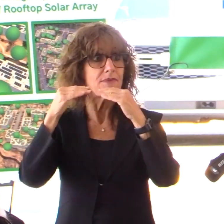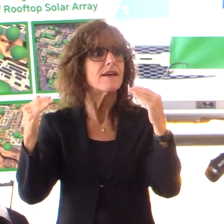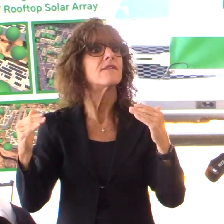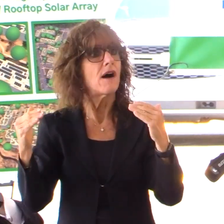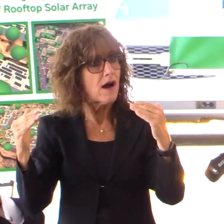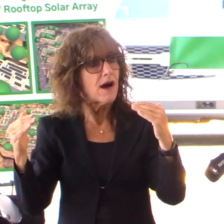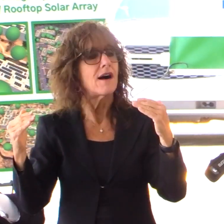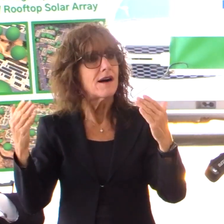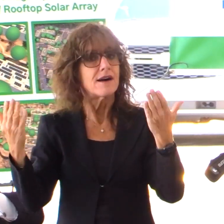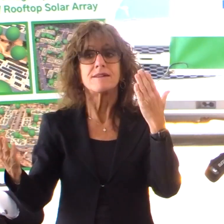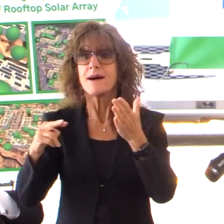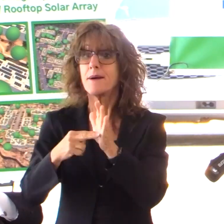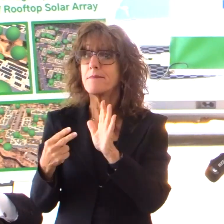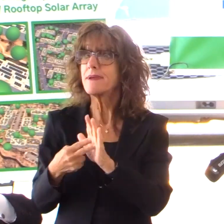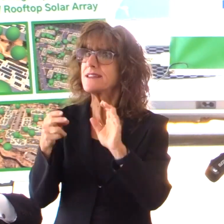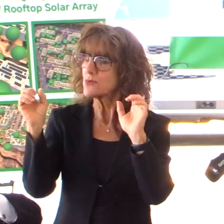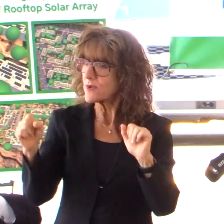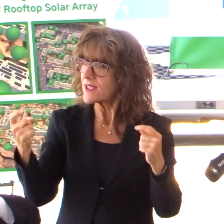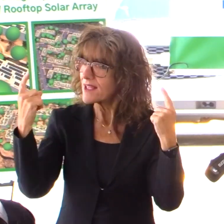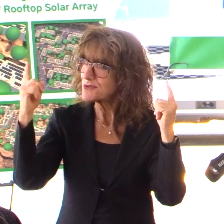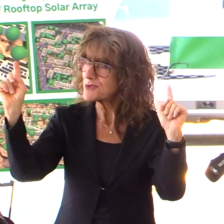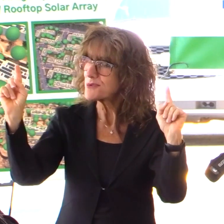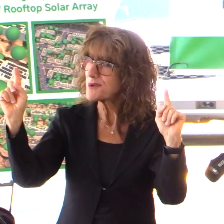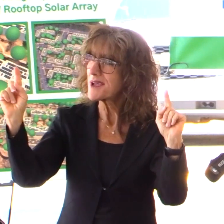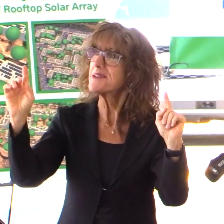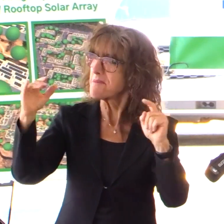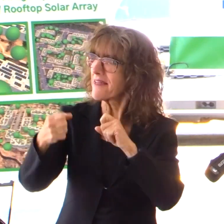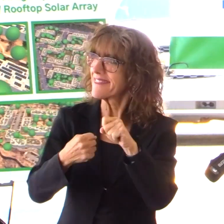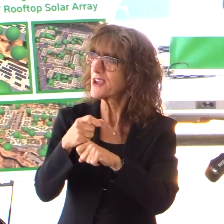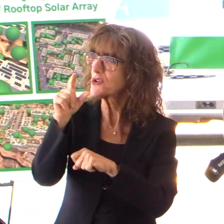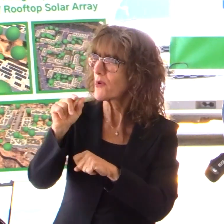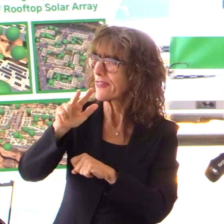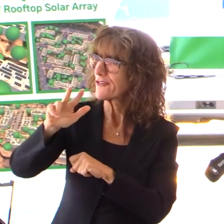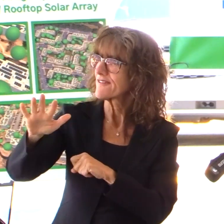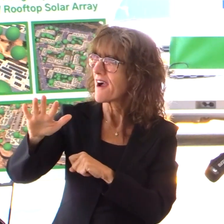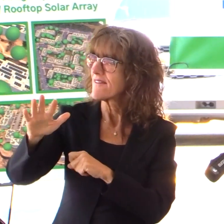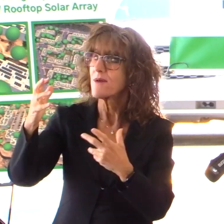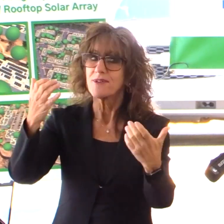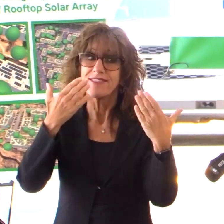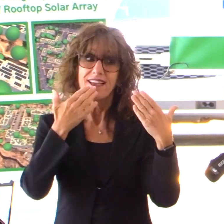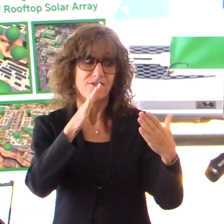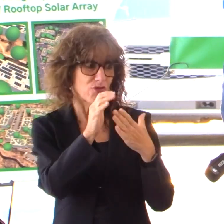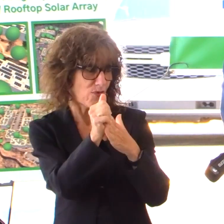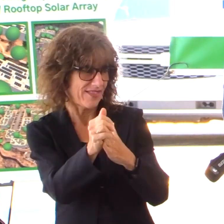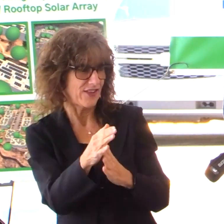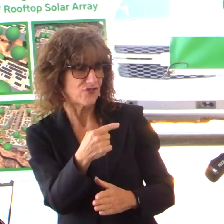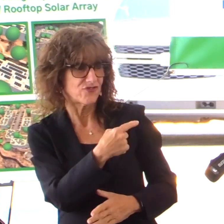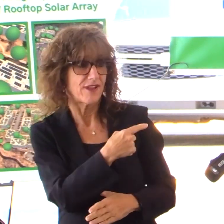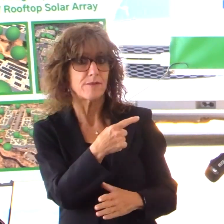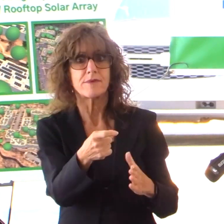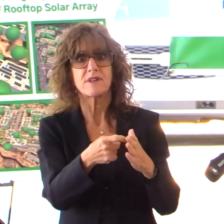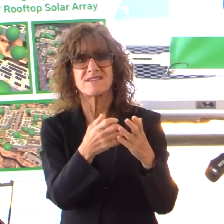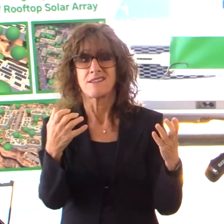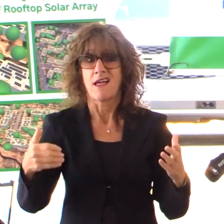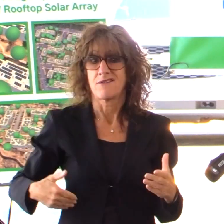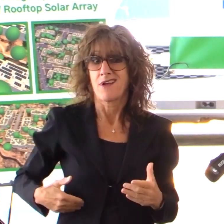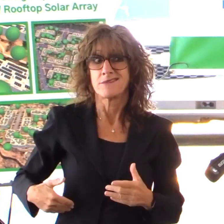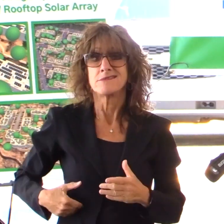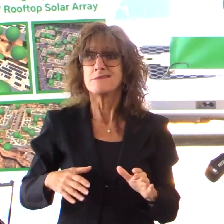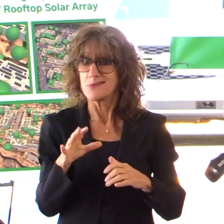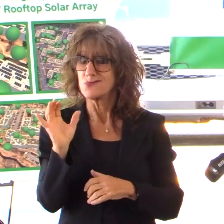actually probably means we could do this by 2035. And I want to thank you for your leadership. It takes a lot of guts to do